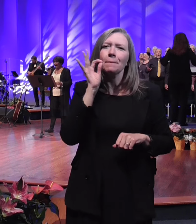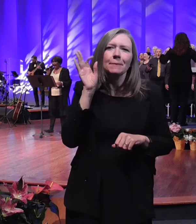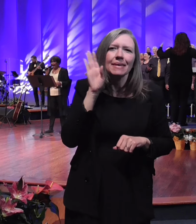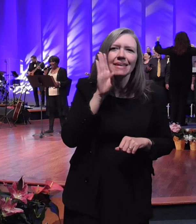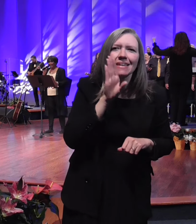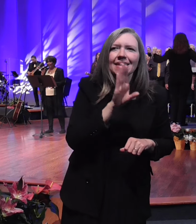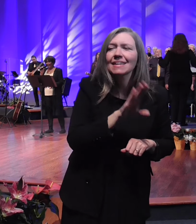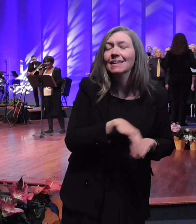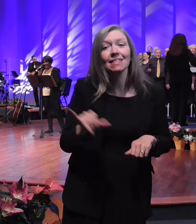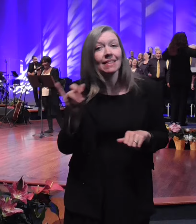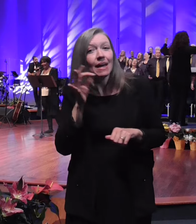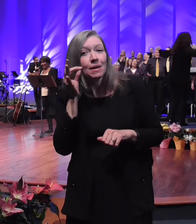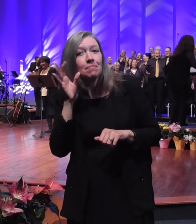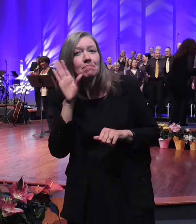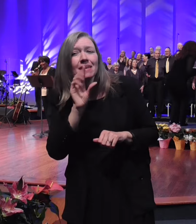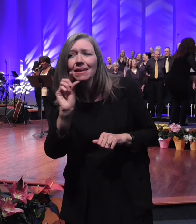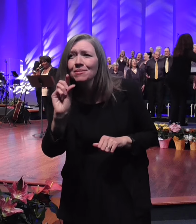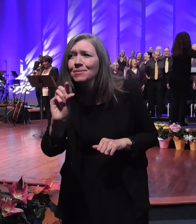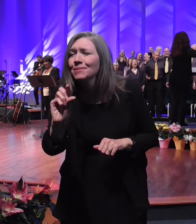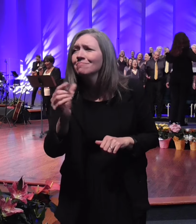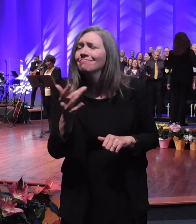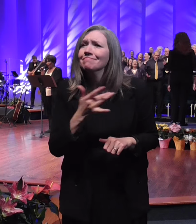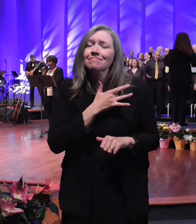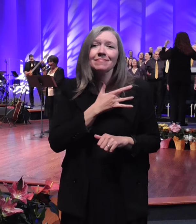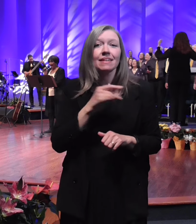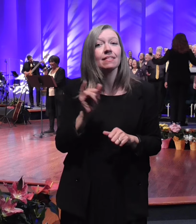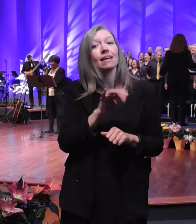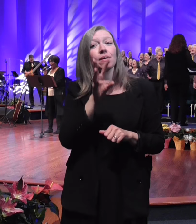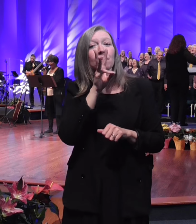Like a honeybee, like a